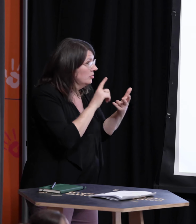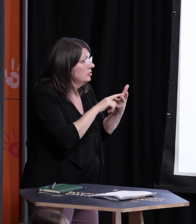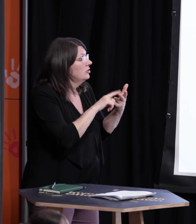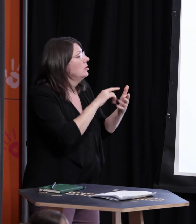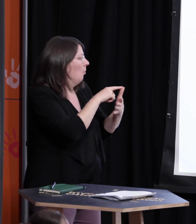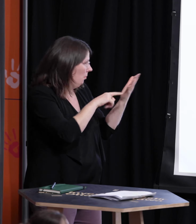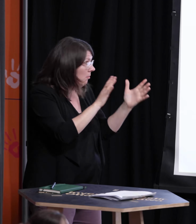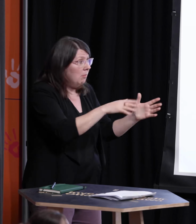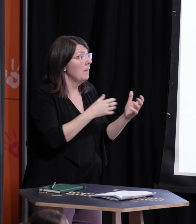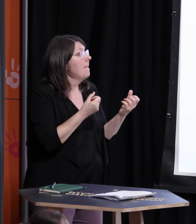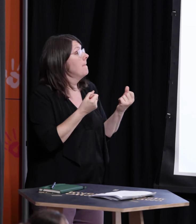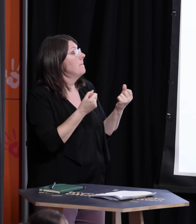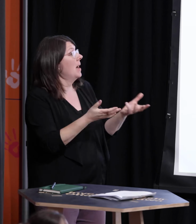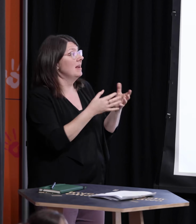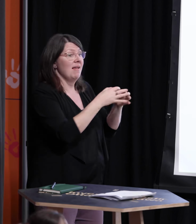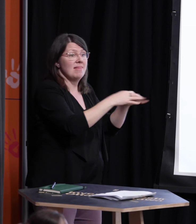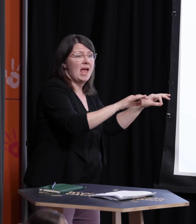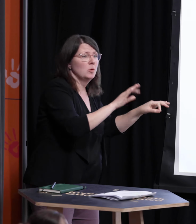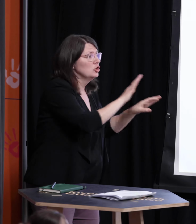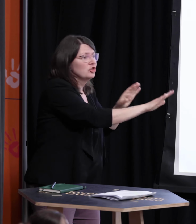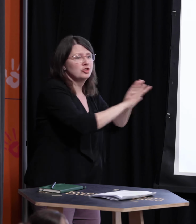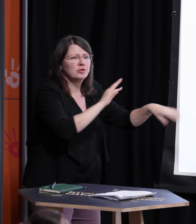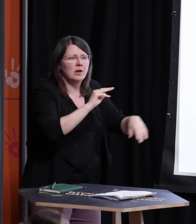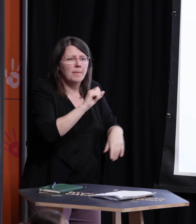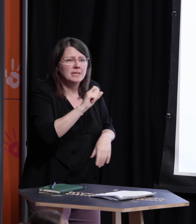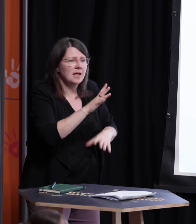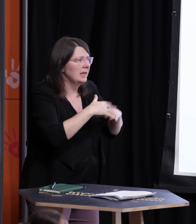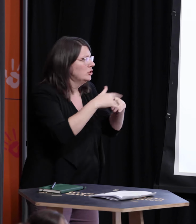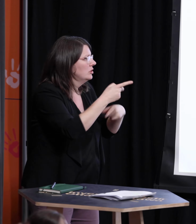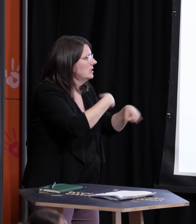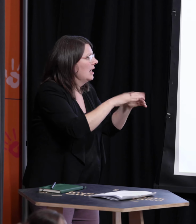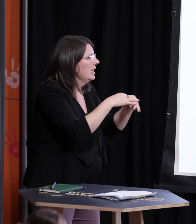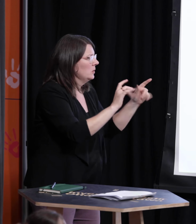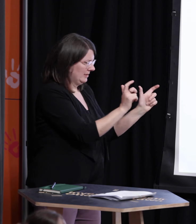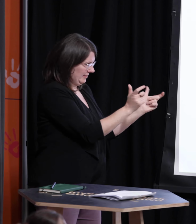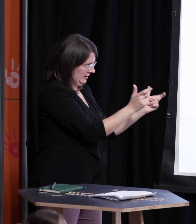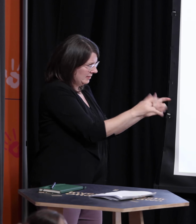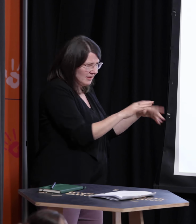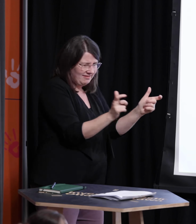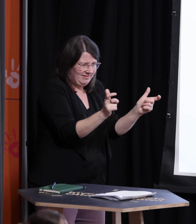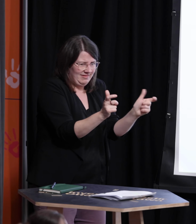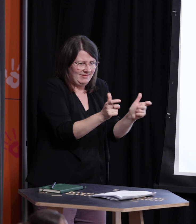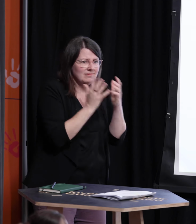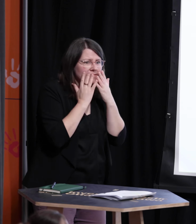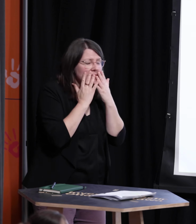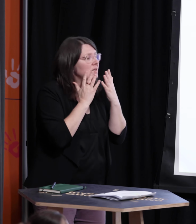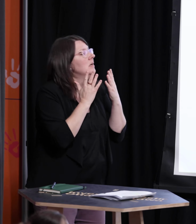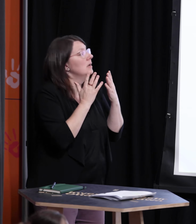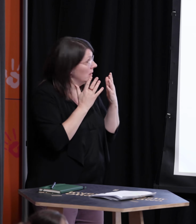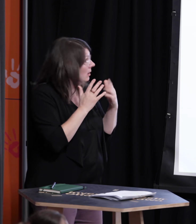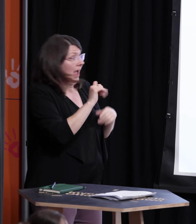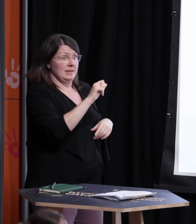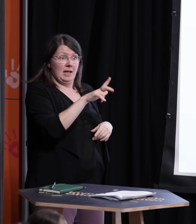A lot of those languages, however, though, are in a critical condition. They're dying. The two languages that we have that